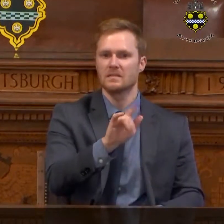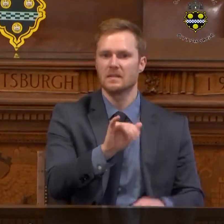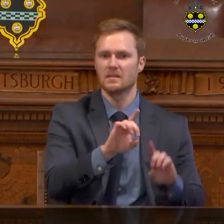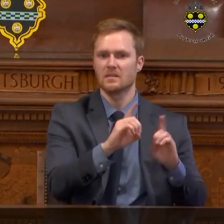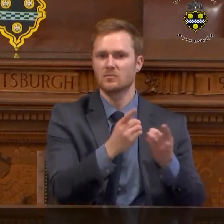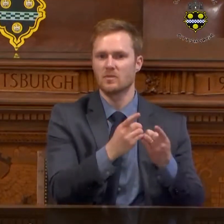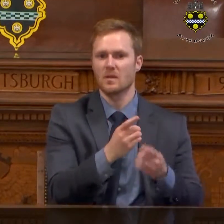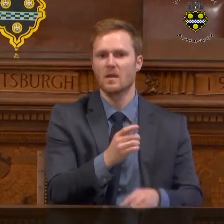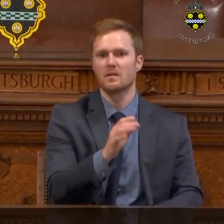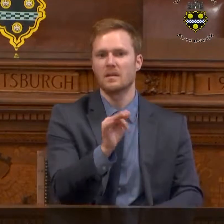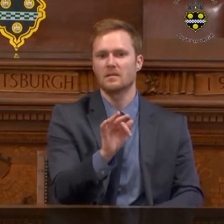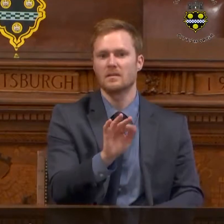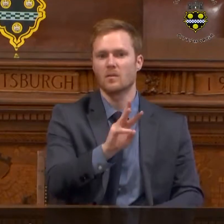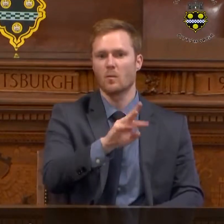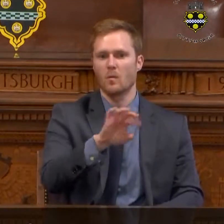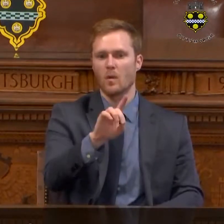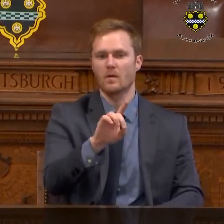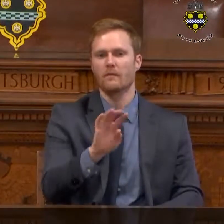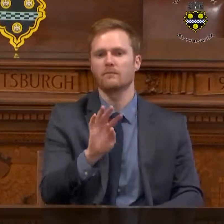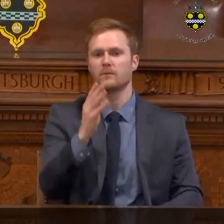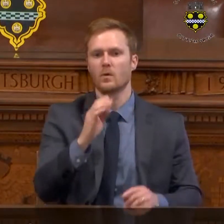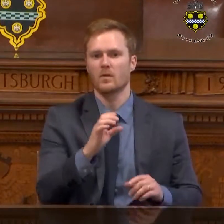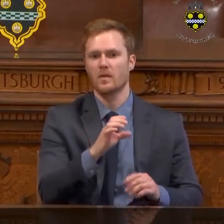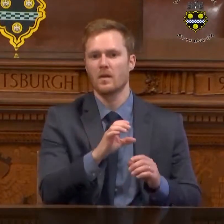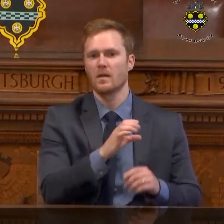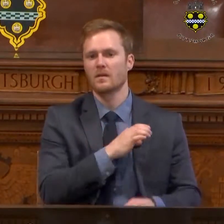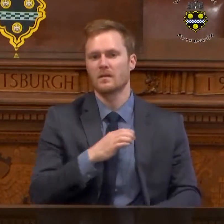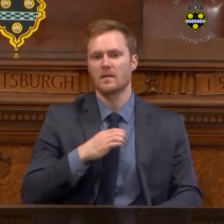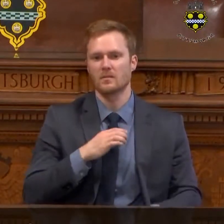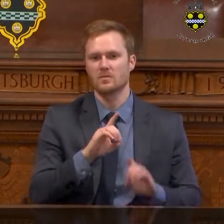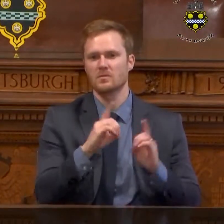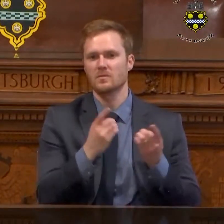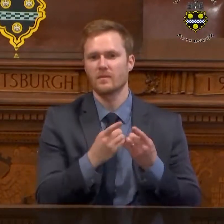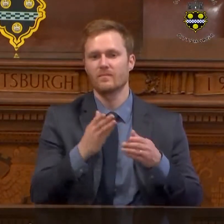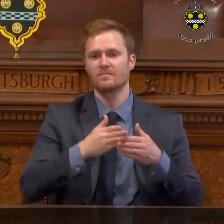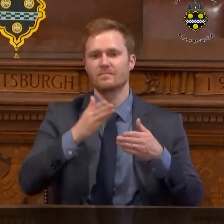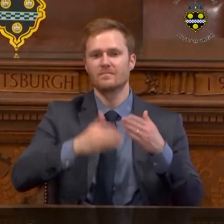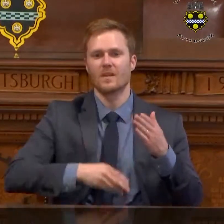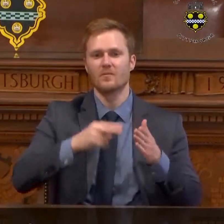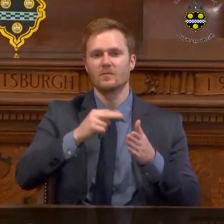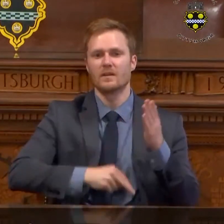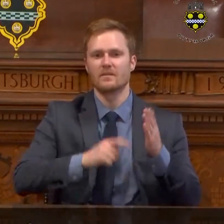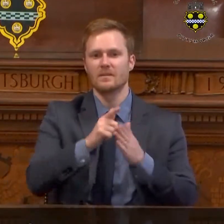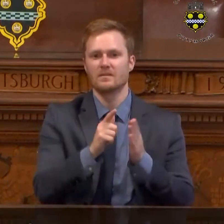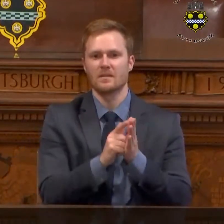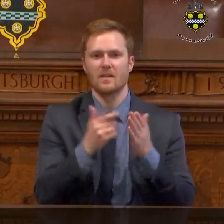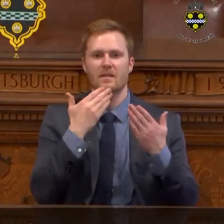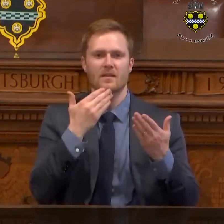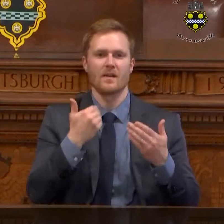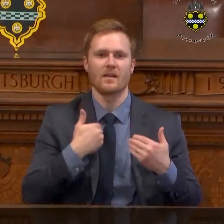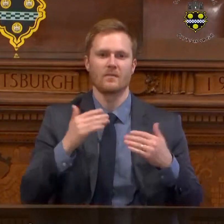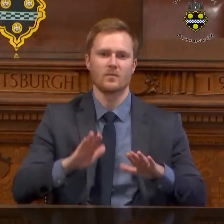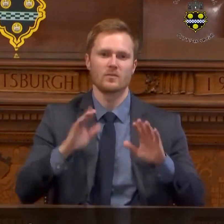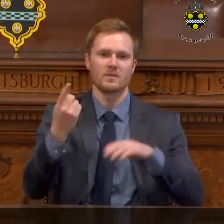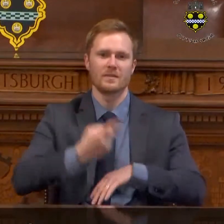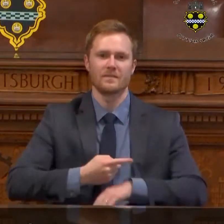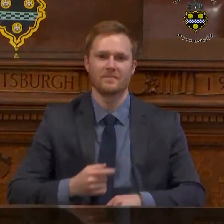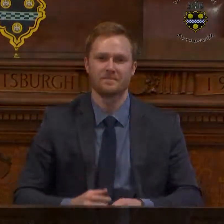4th Council District. That concludes the reading of the legislation. Thank you and have a great day.